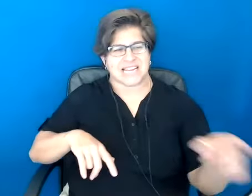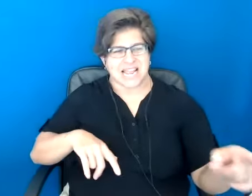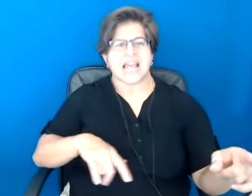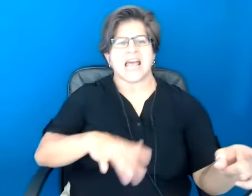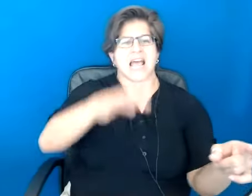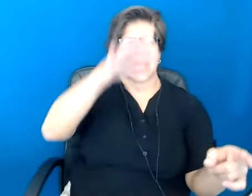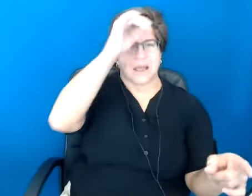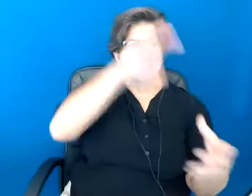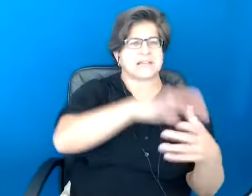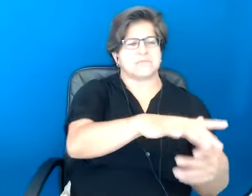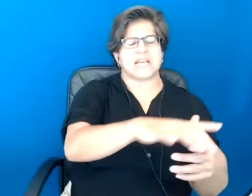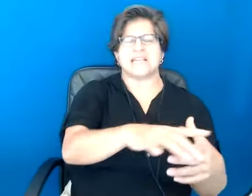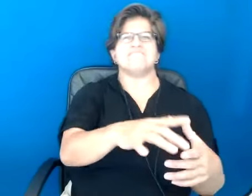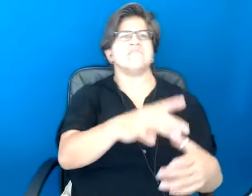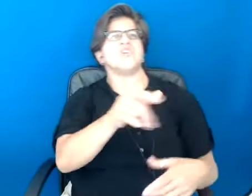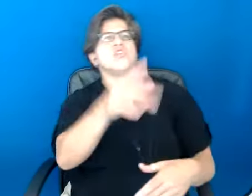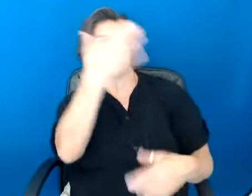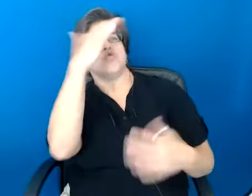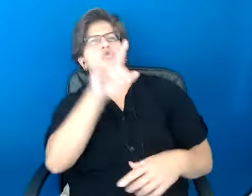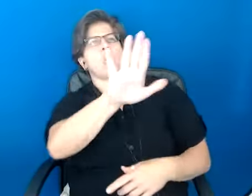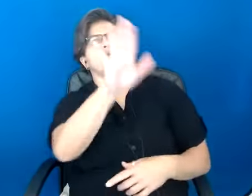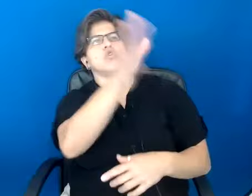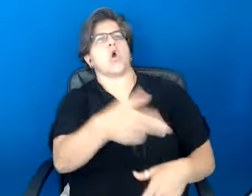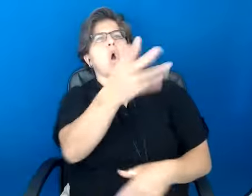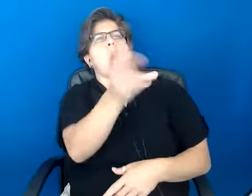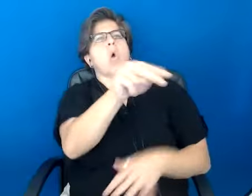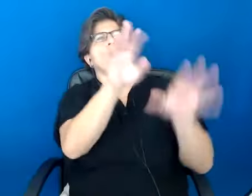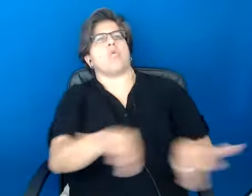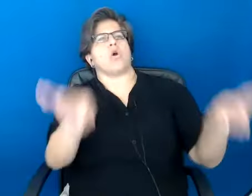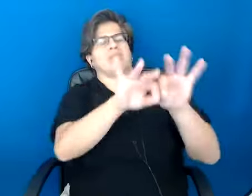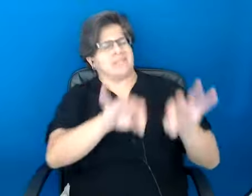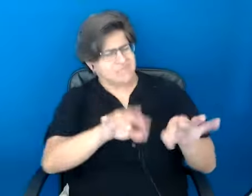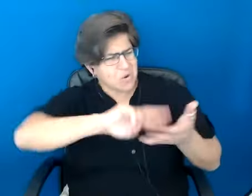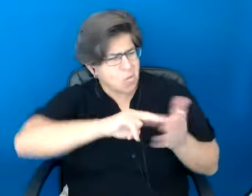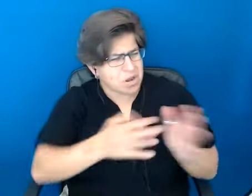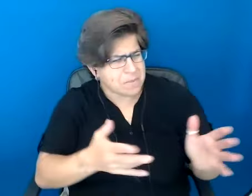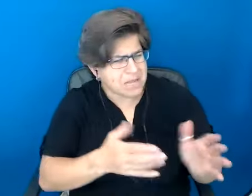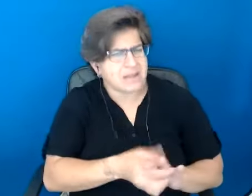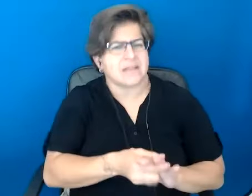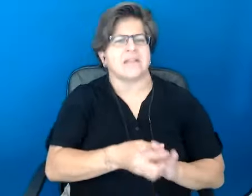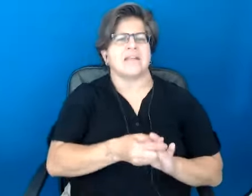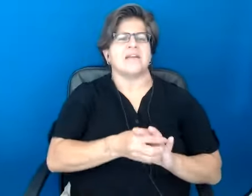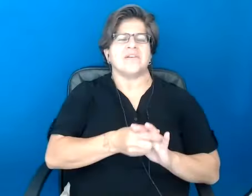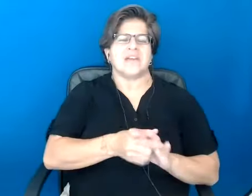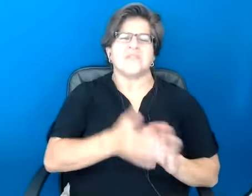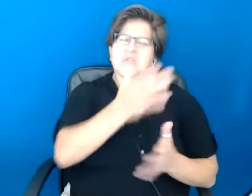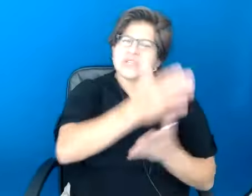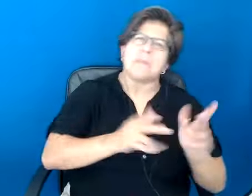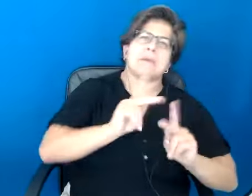never realised, although I'd been in Al-Anon a long time, I still can attend. What he says to me was, you don't know your own worth.